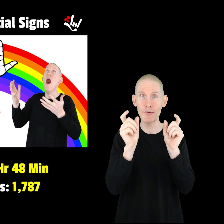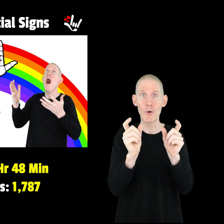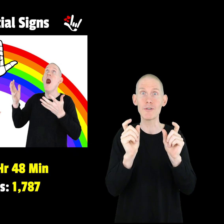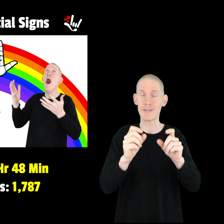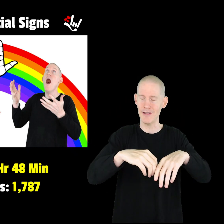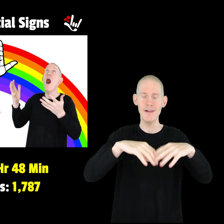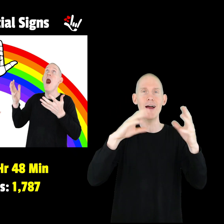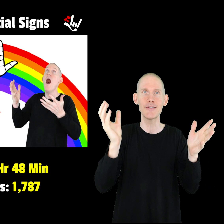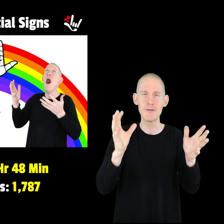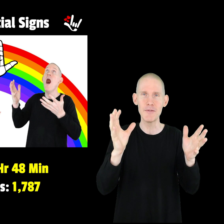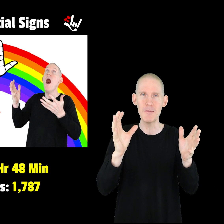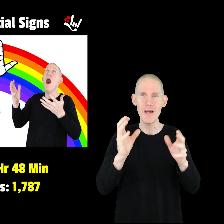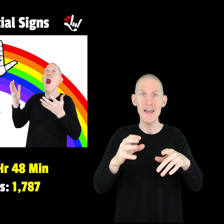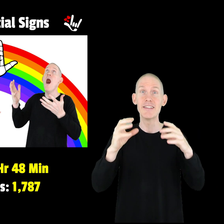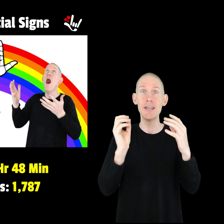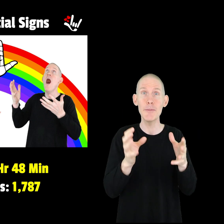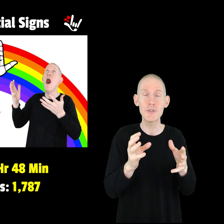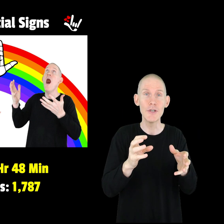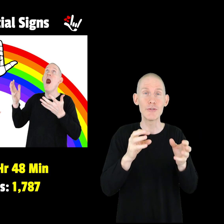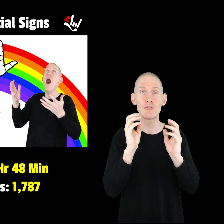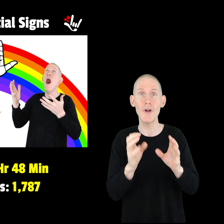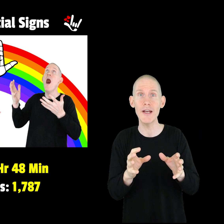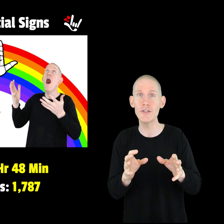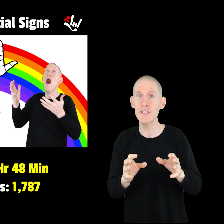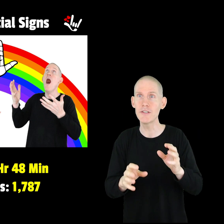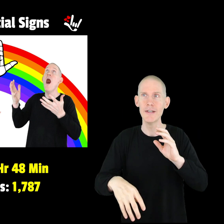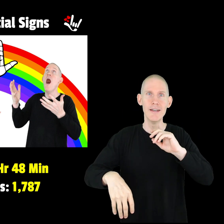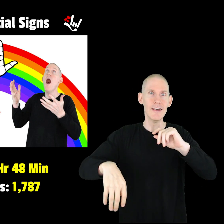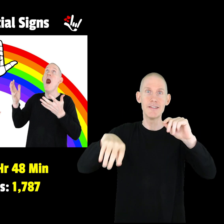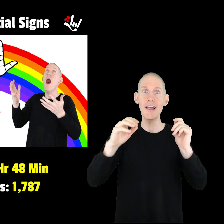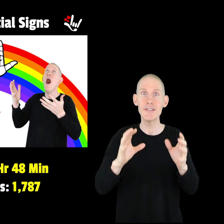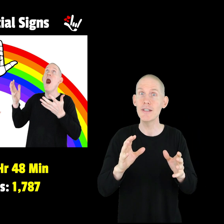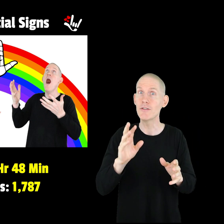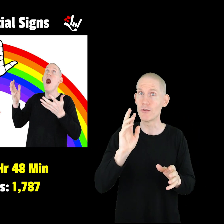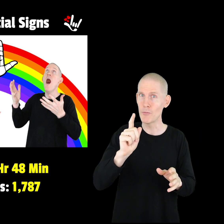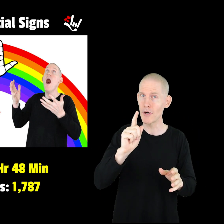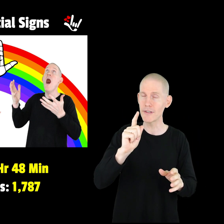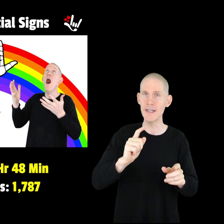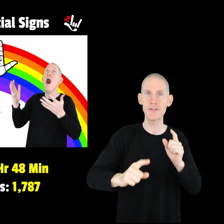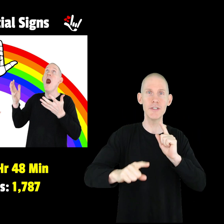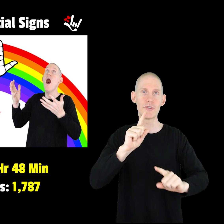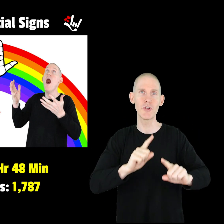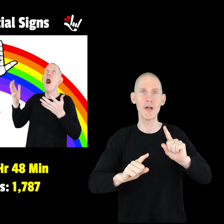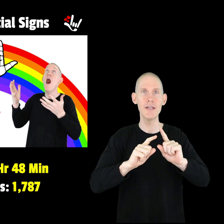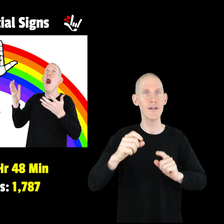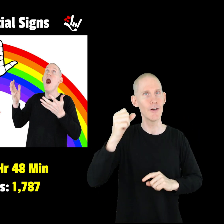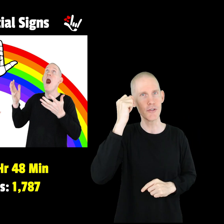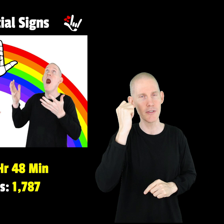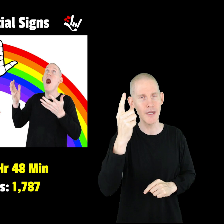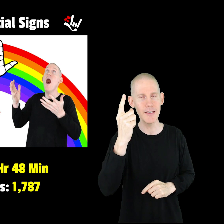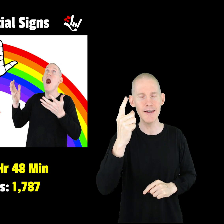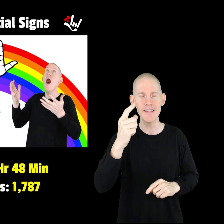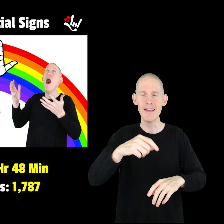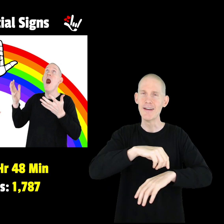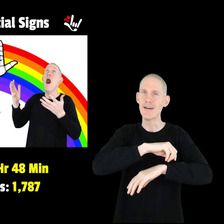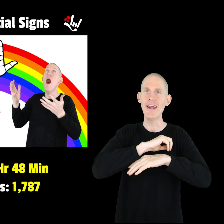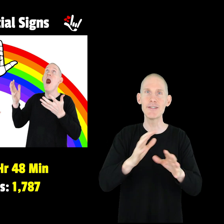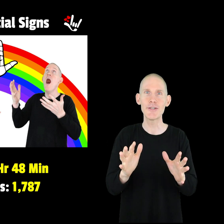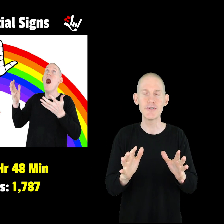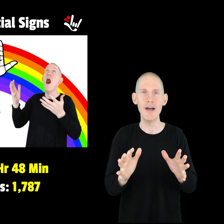course, lots of them, tips, strategies, testing, two-part testing, signing and understanding, ASL